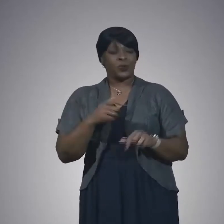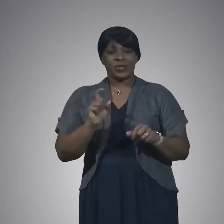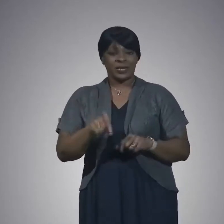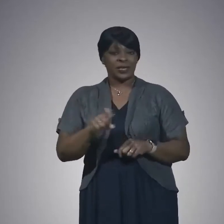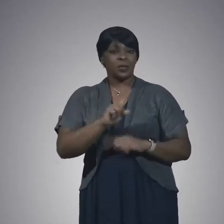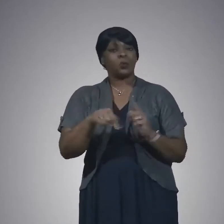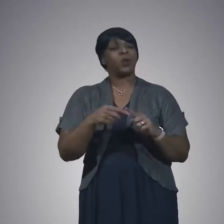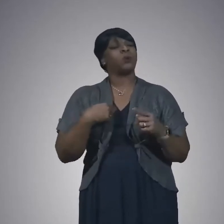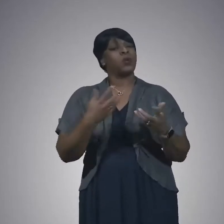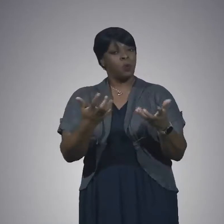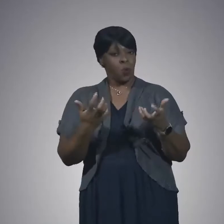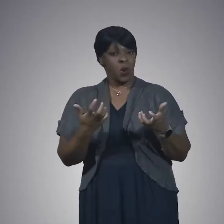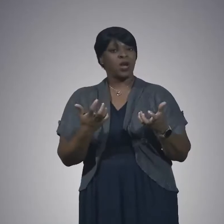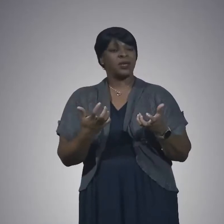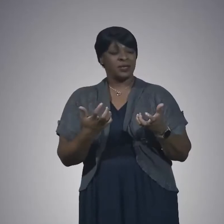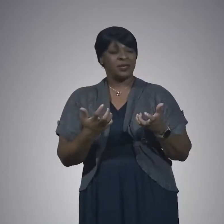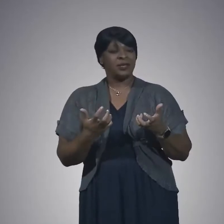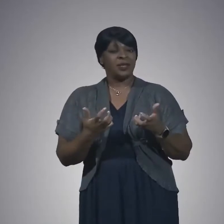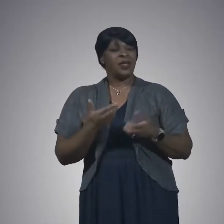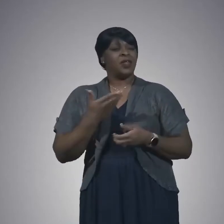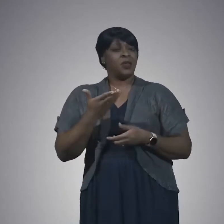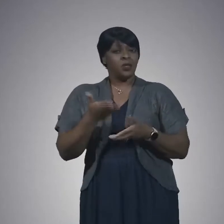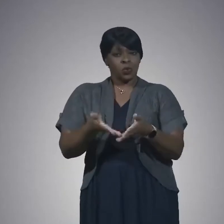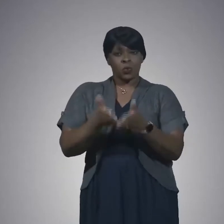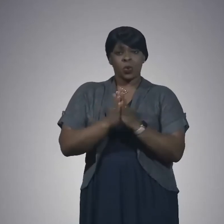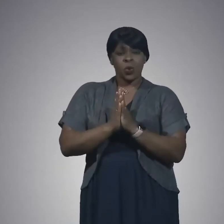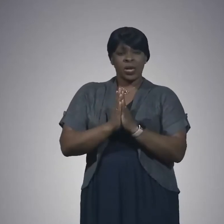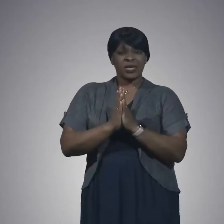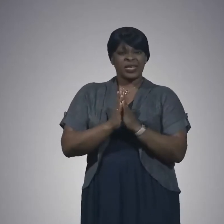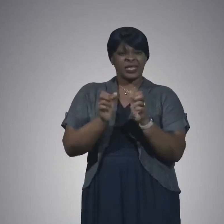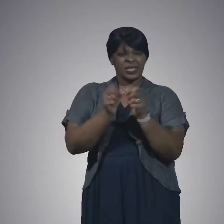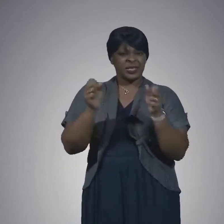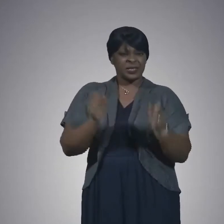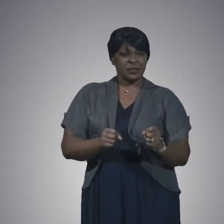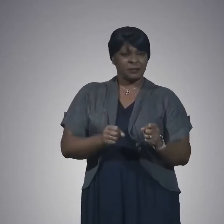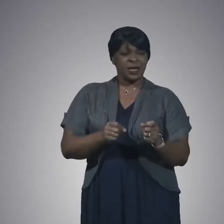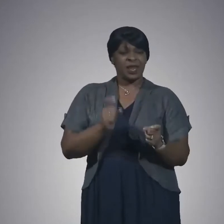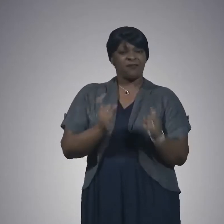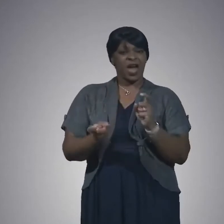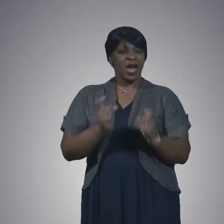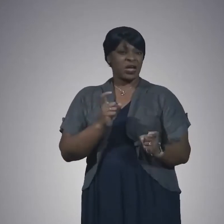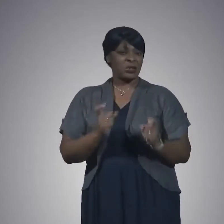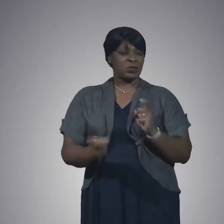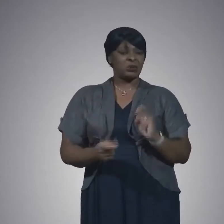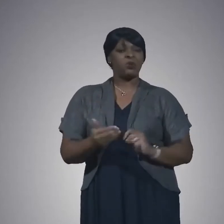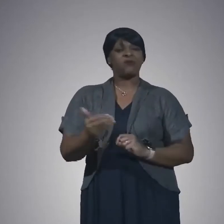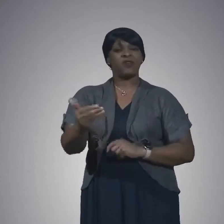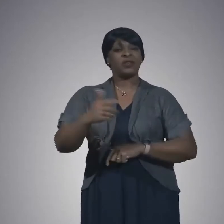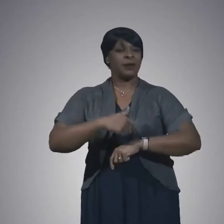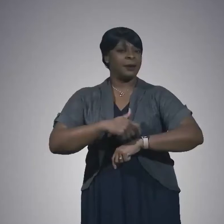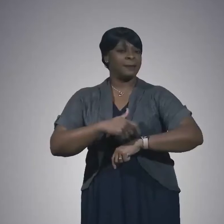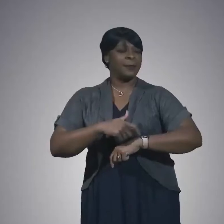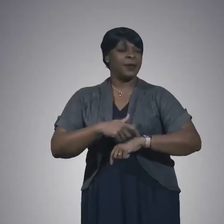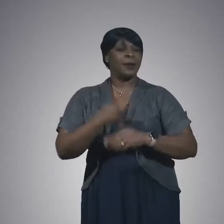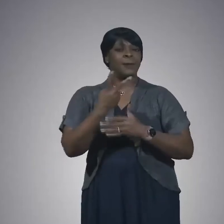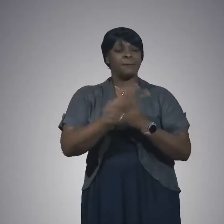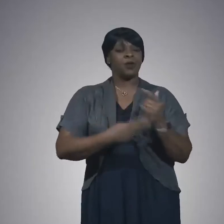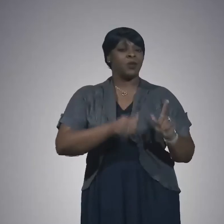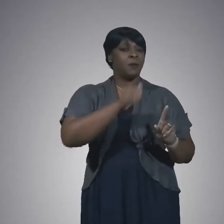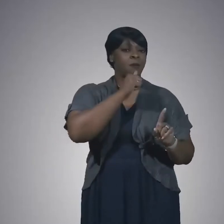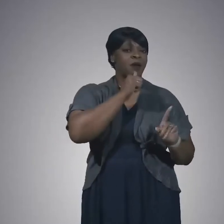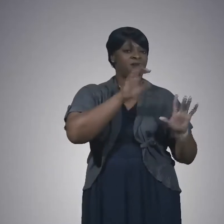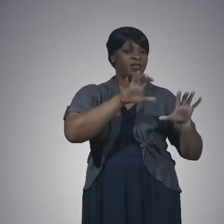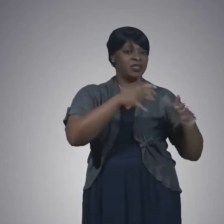when we want it. And so there is a request system. It has been fine-tuned over time. Both the private